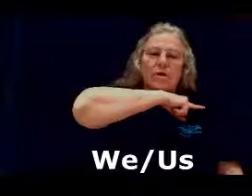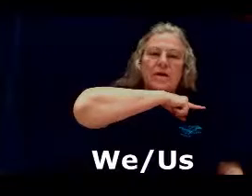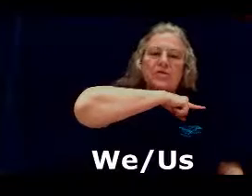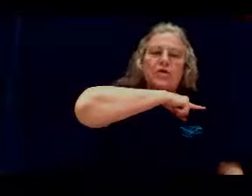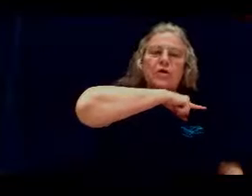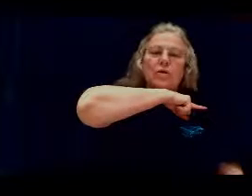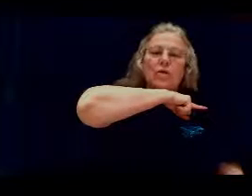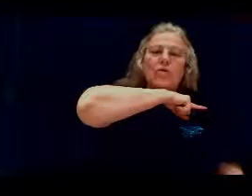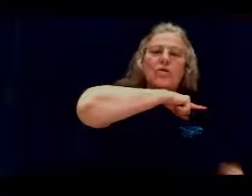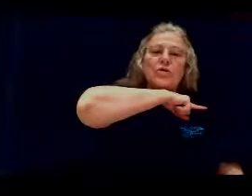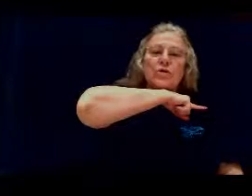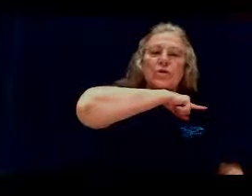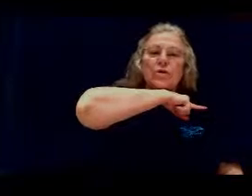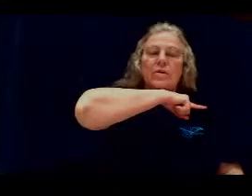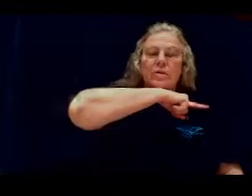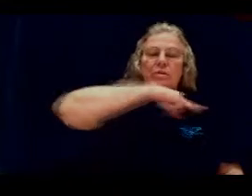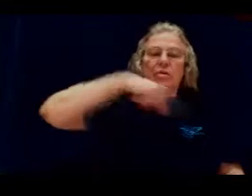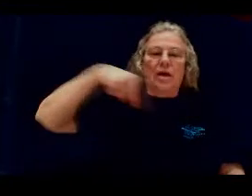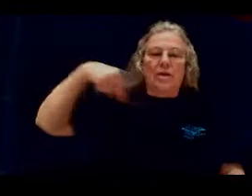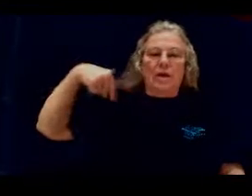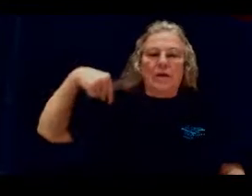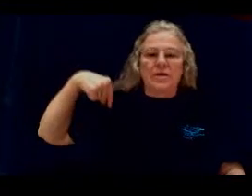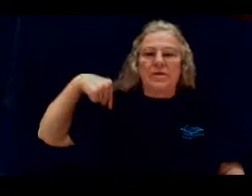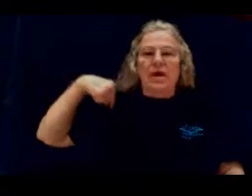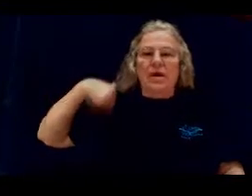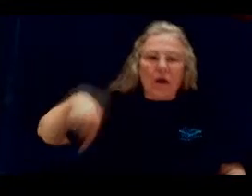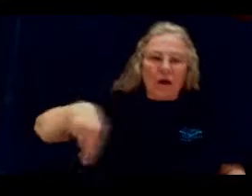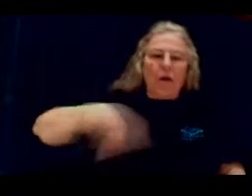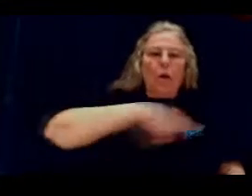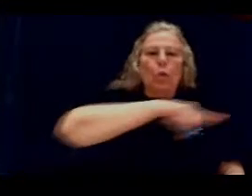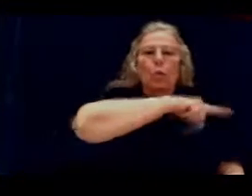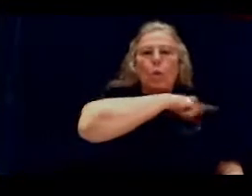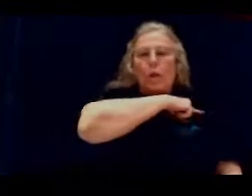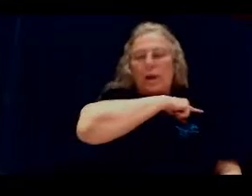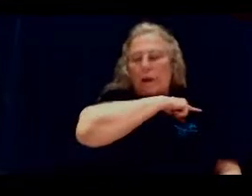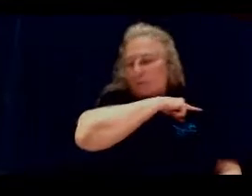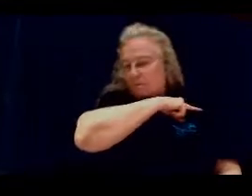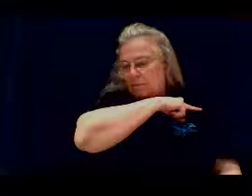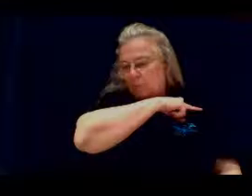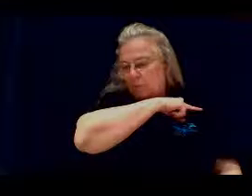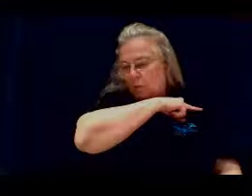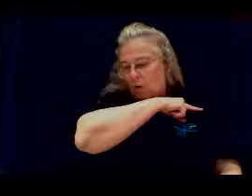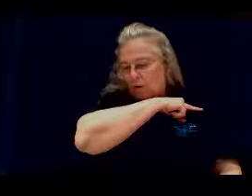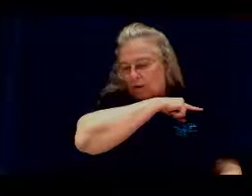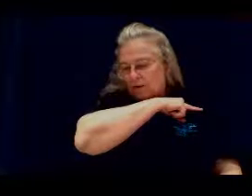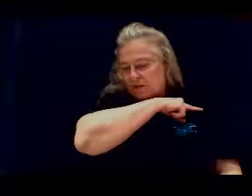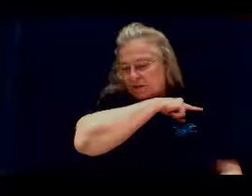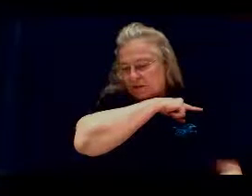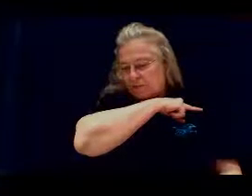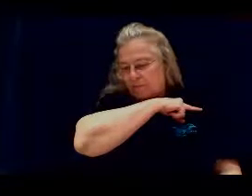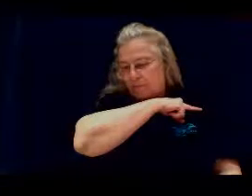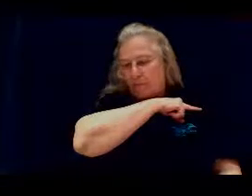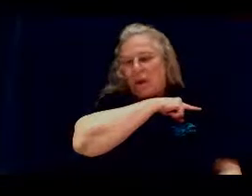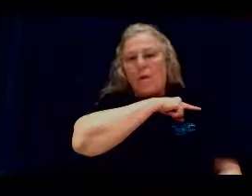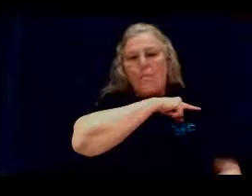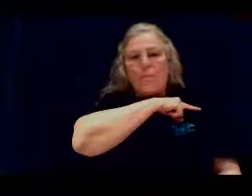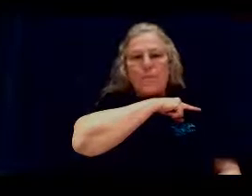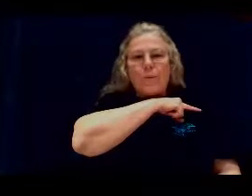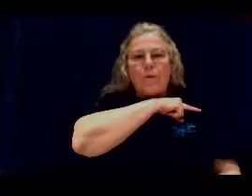that circle over to your non-dominant side. We, or us.